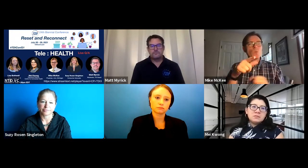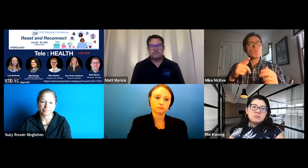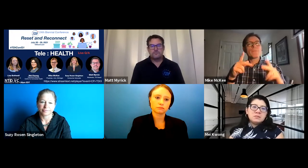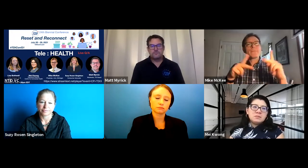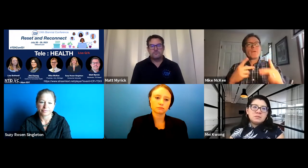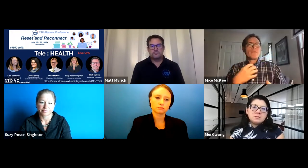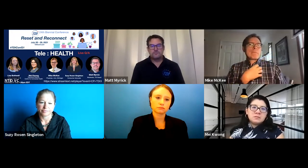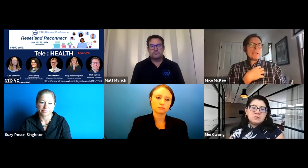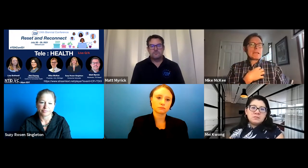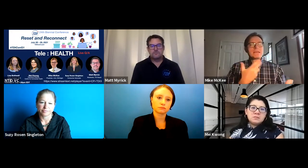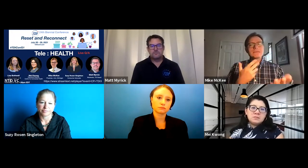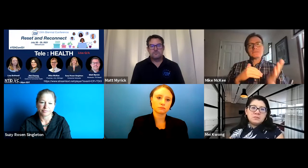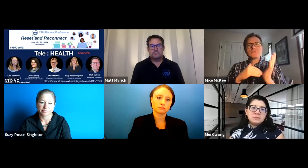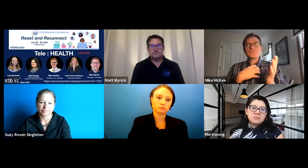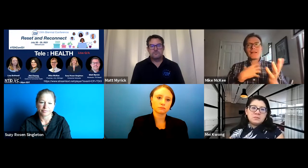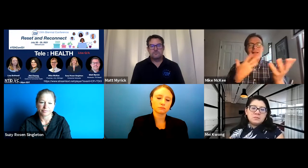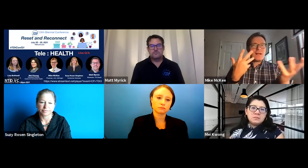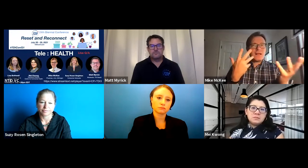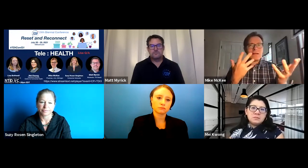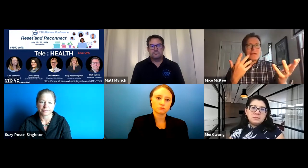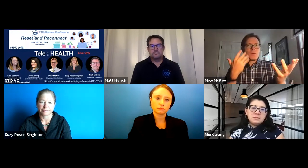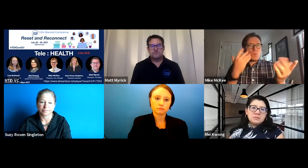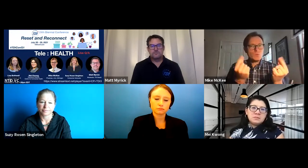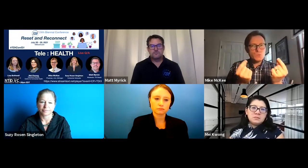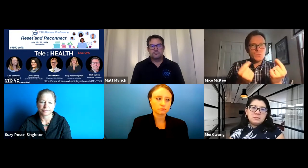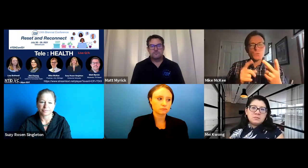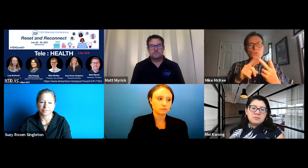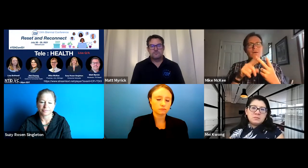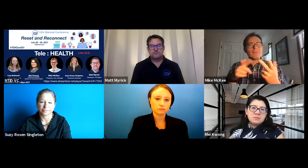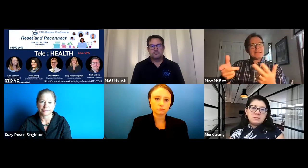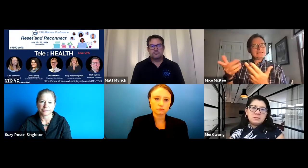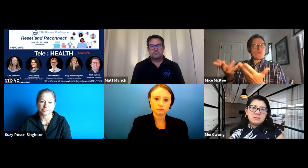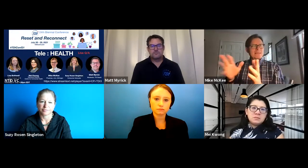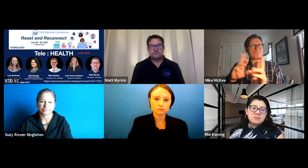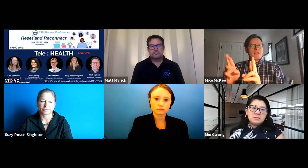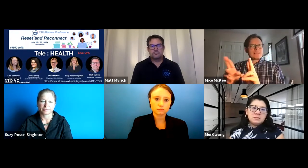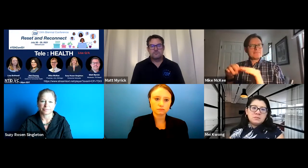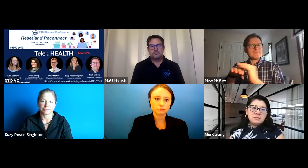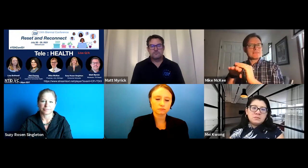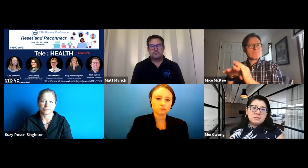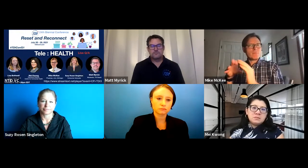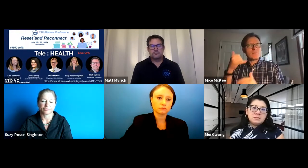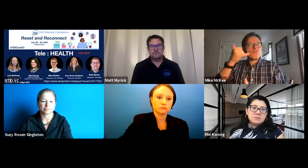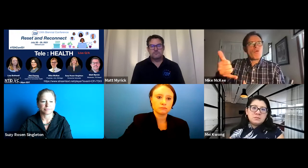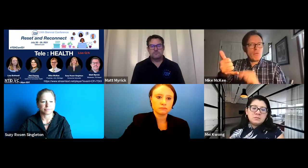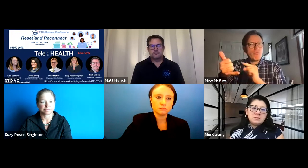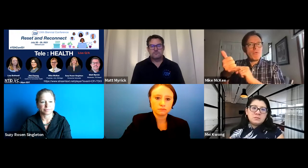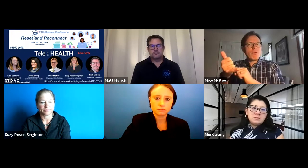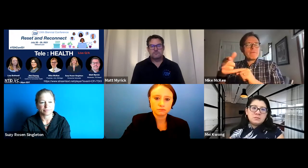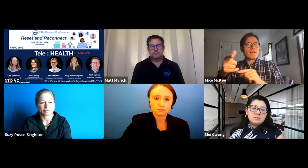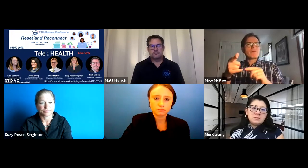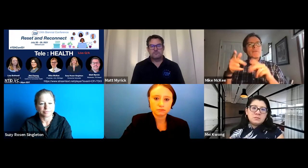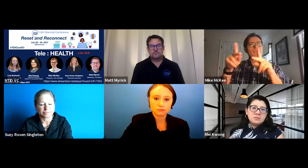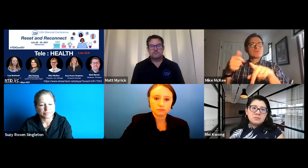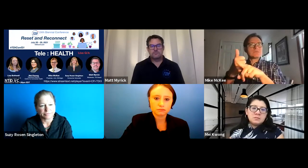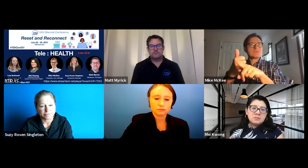we encourage, there's more work to be done in that aspect, but some people do, they complain that